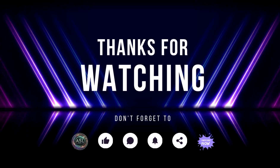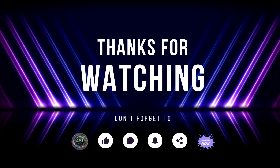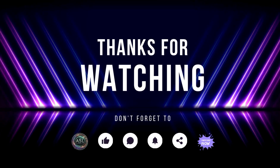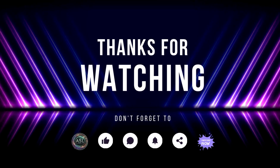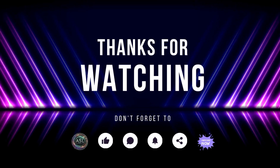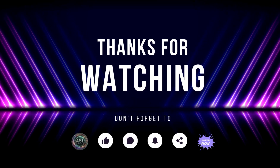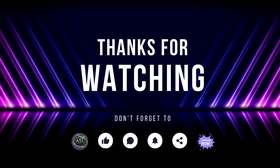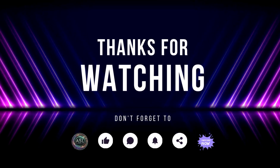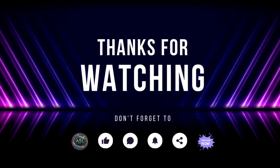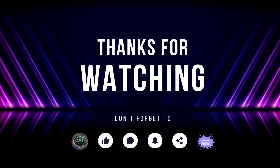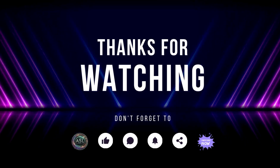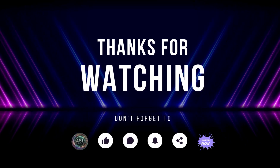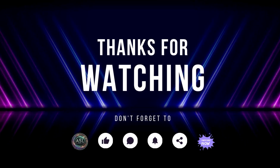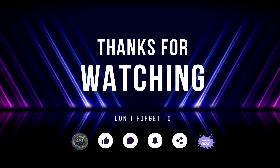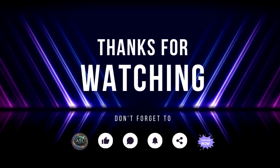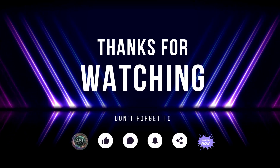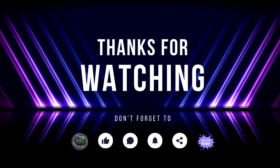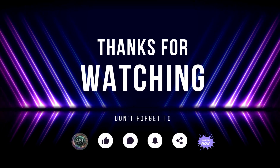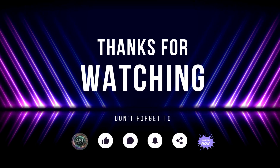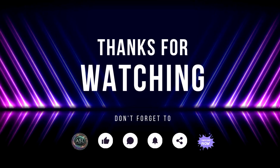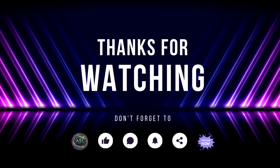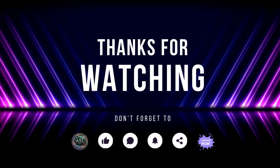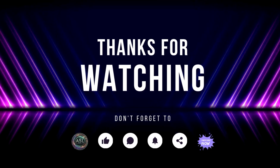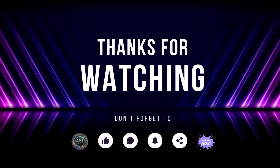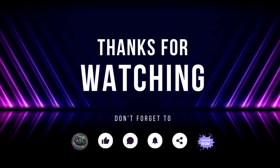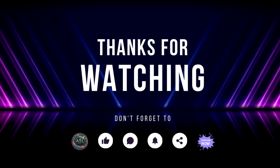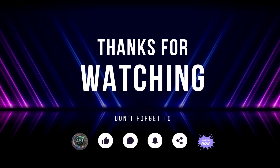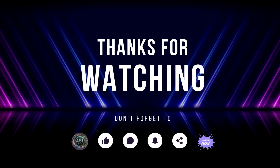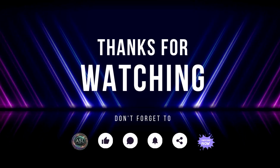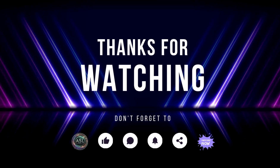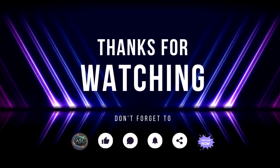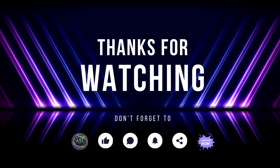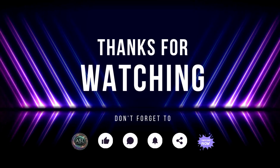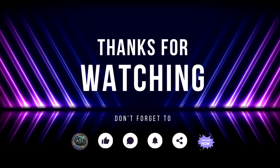visit aslinteractive.com, like, comment, turn on